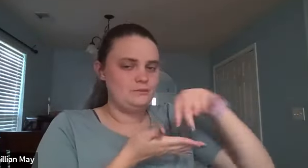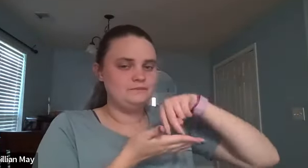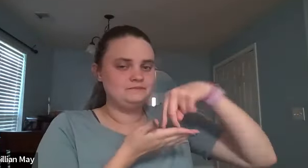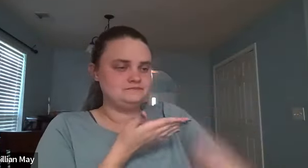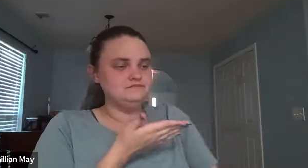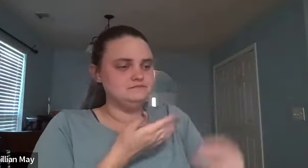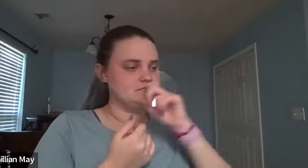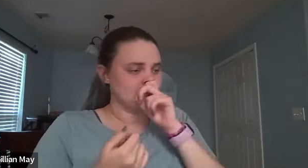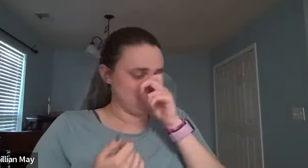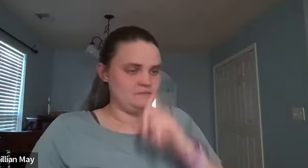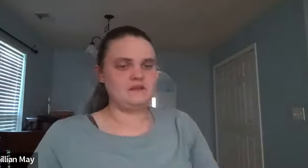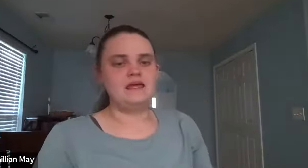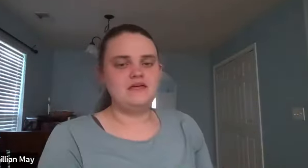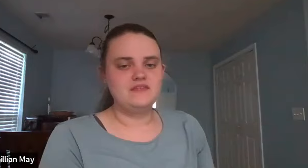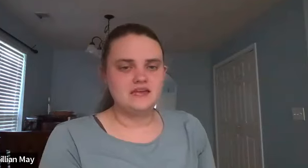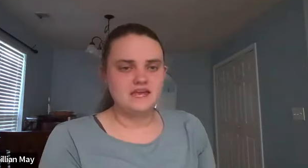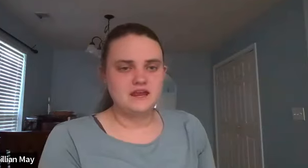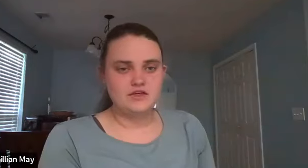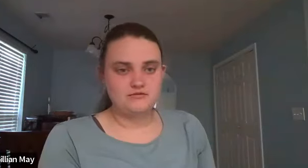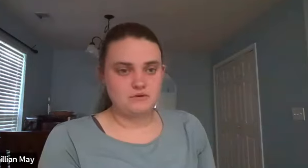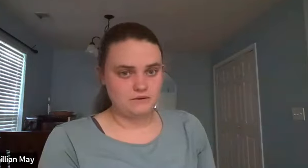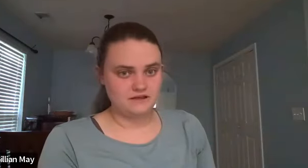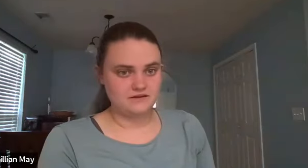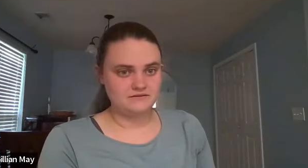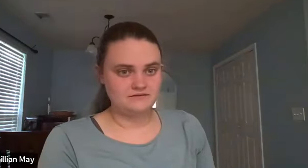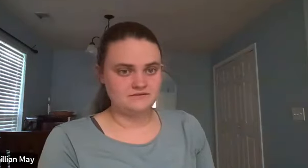Fall. And then throwing.